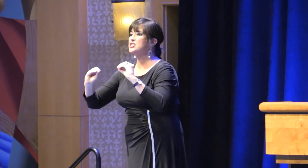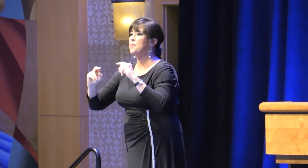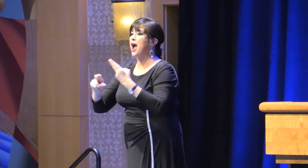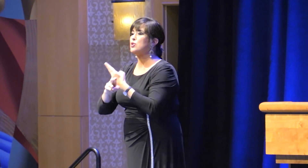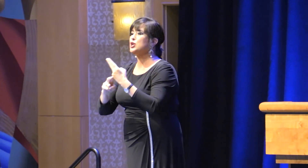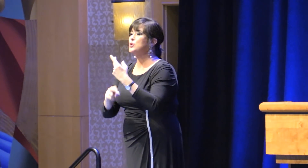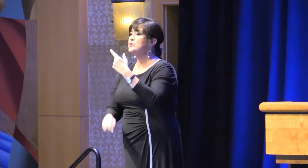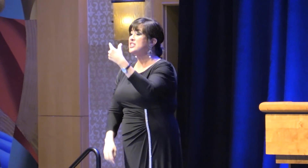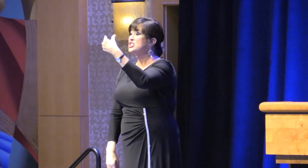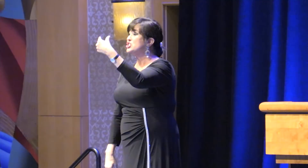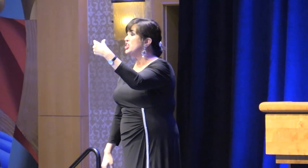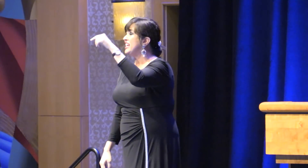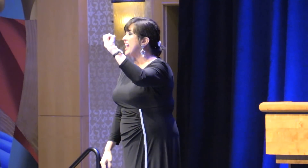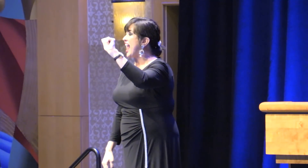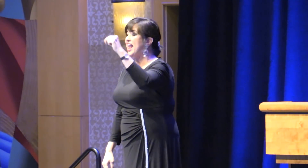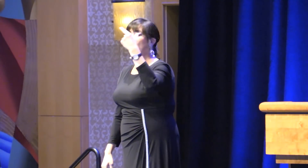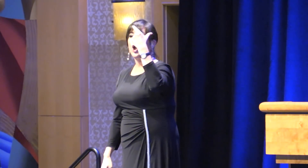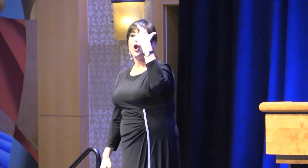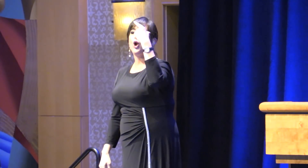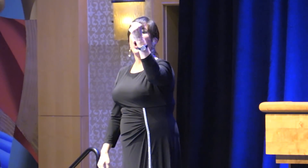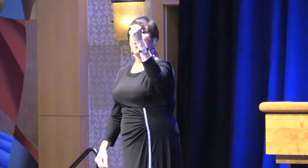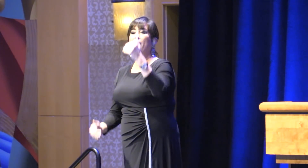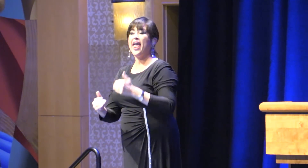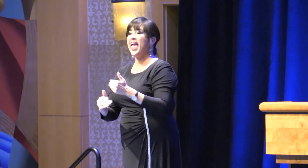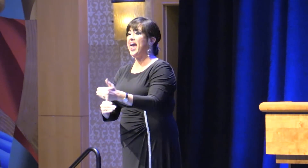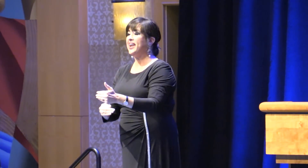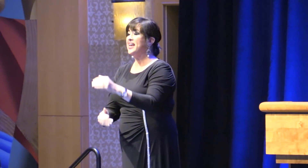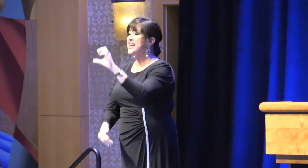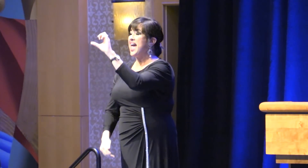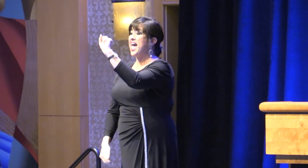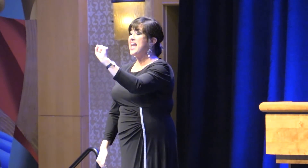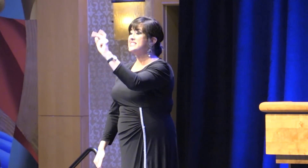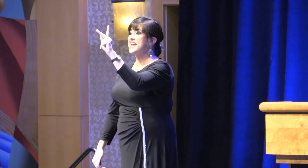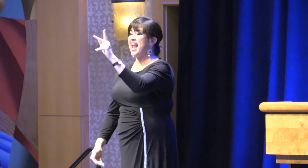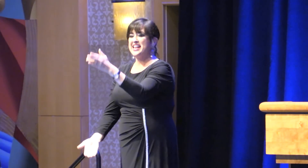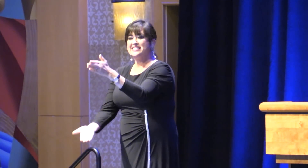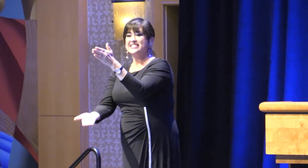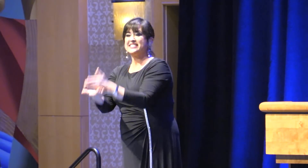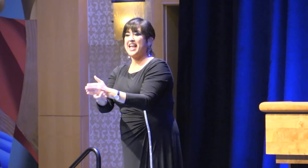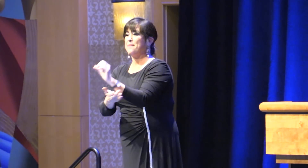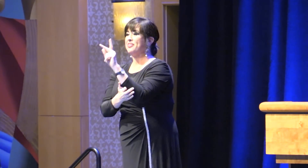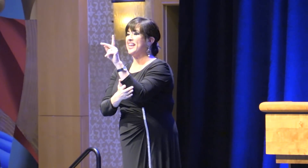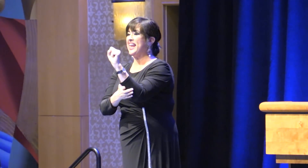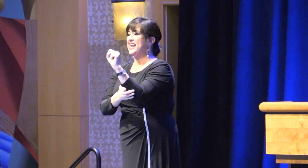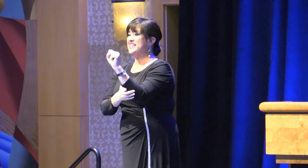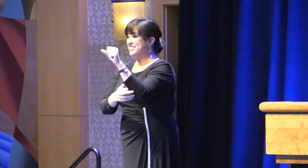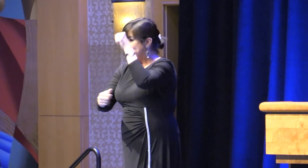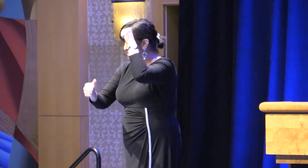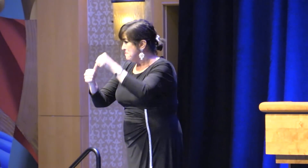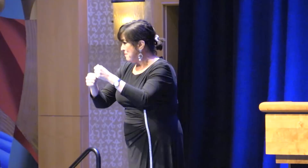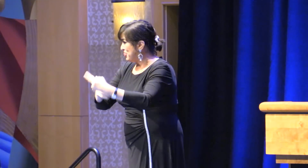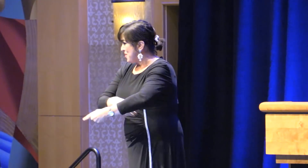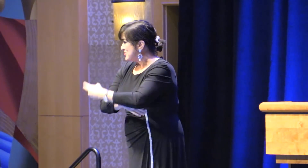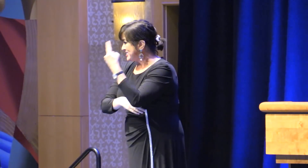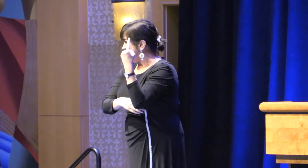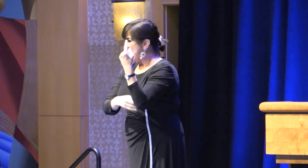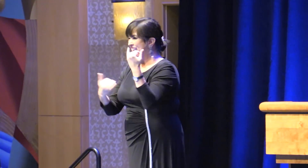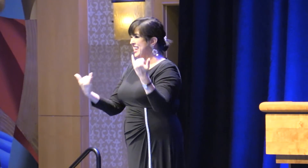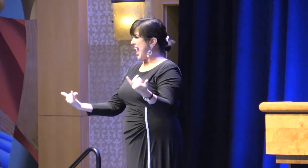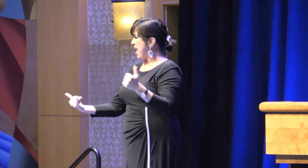those TTYs. They taught them the vocabulary. GA meant go ahead and SK meant stop keying.